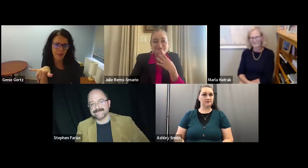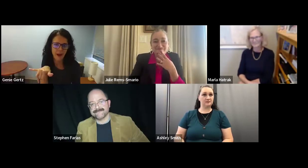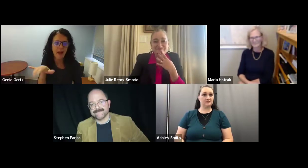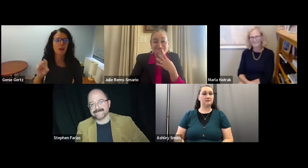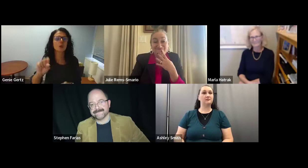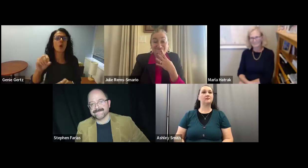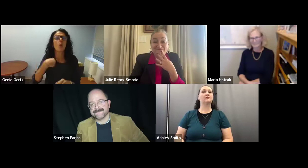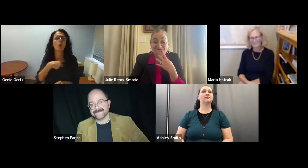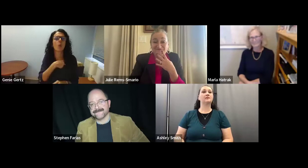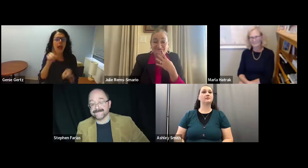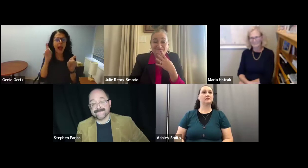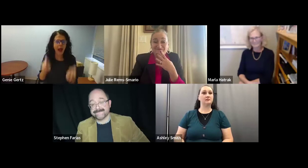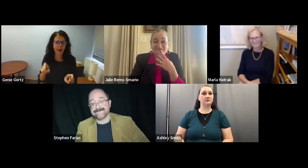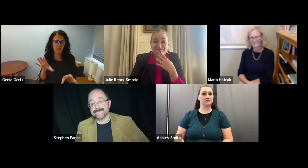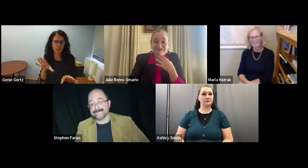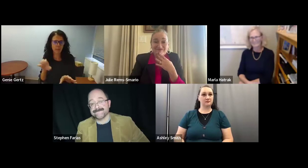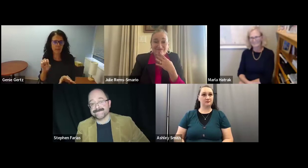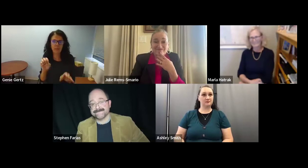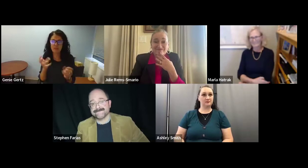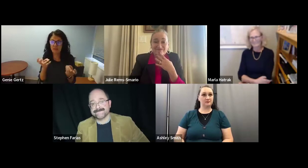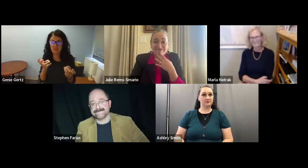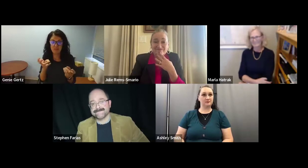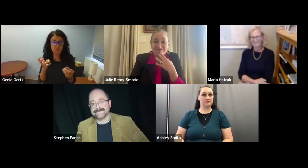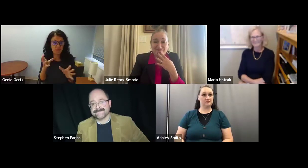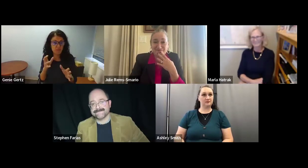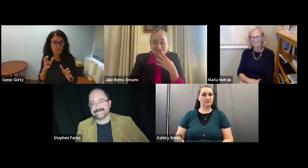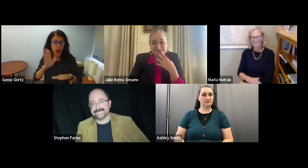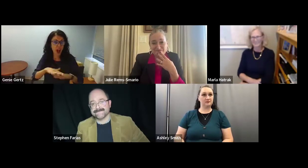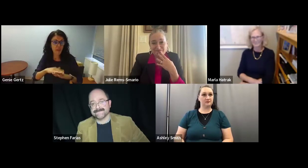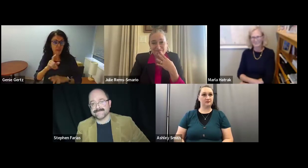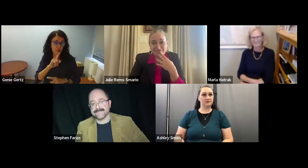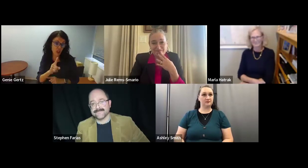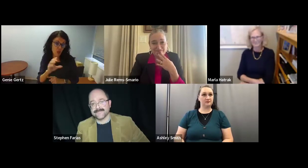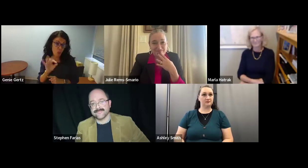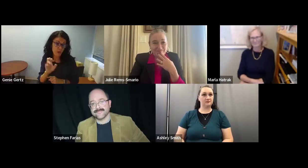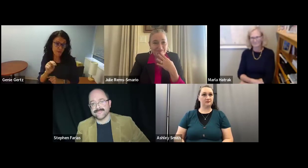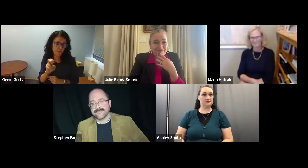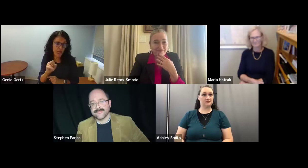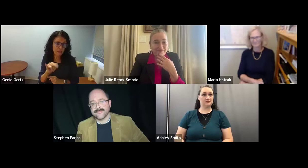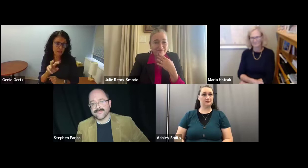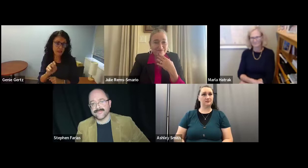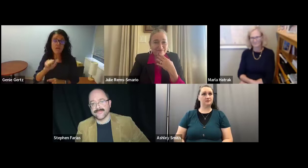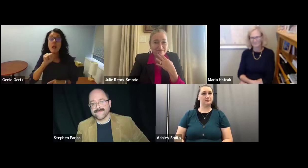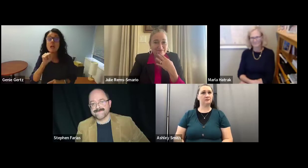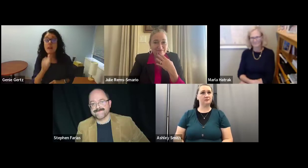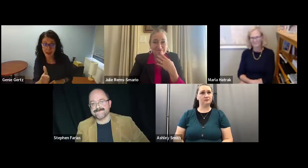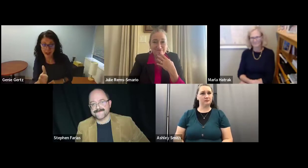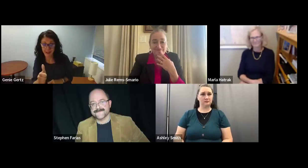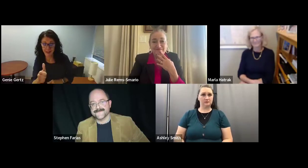are riding on the polarized state of our politics, right? And it is